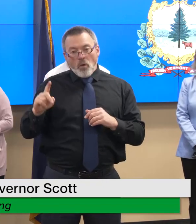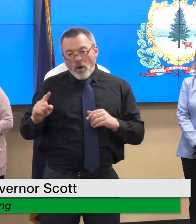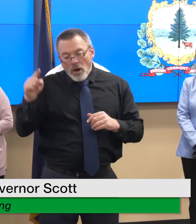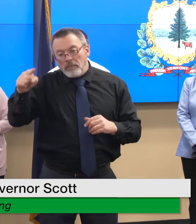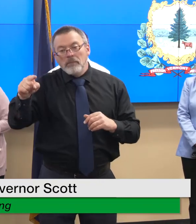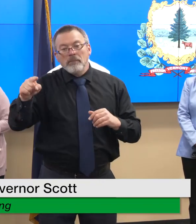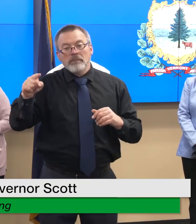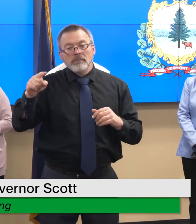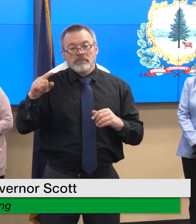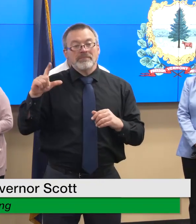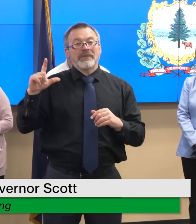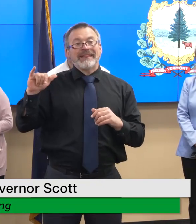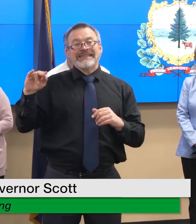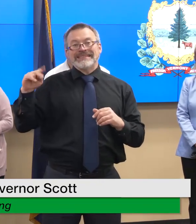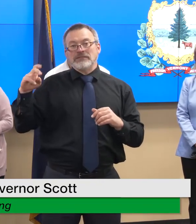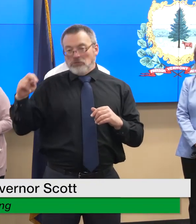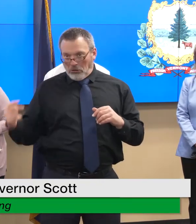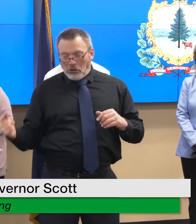Littleton, New Hampshire,